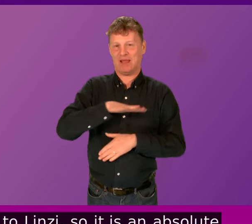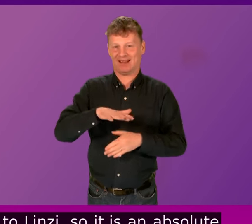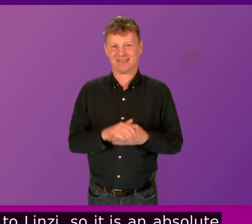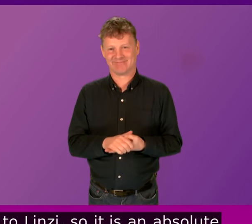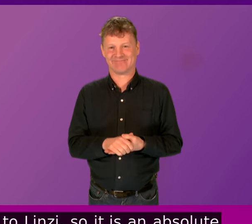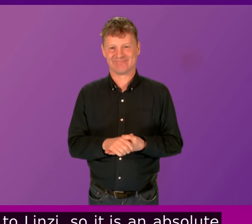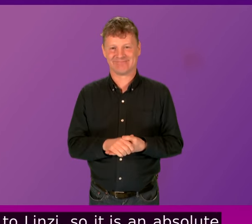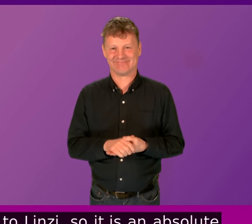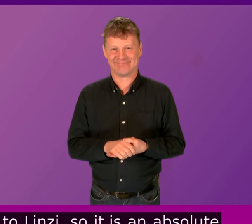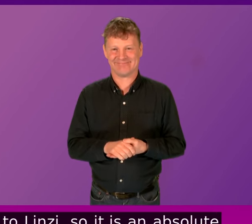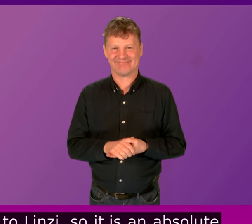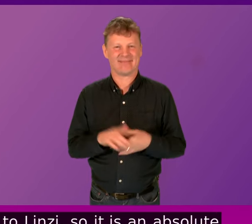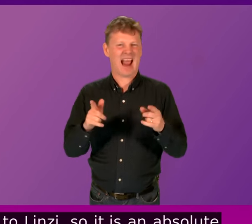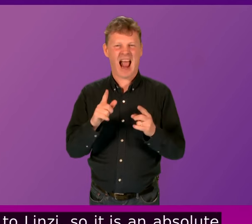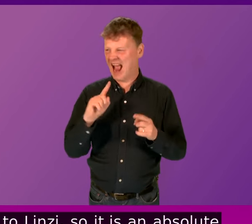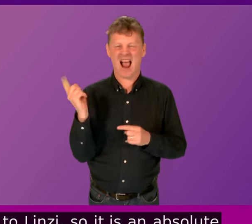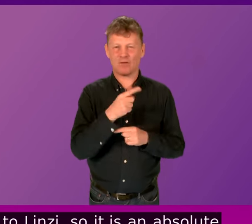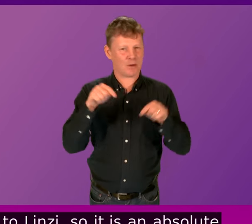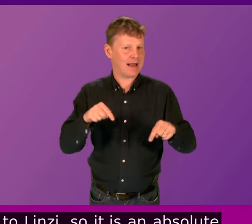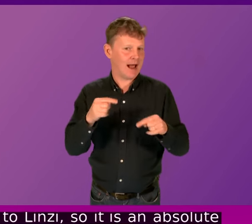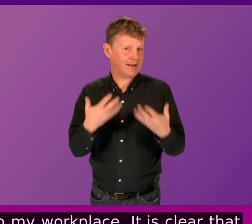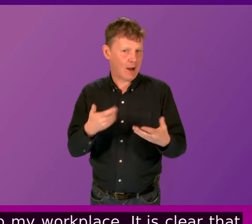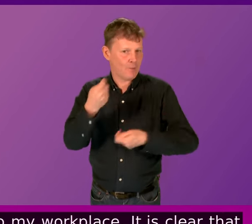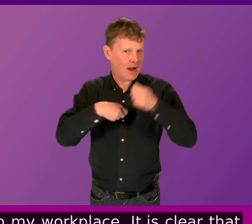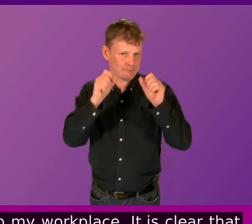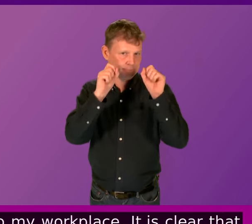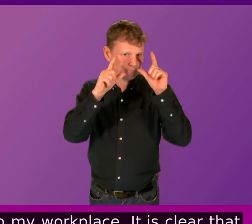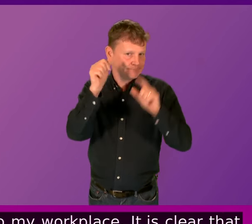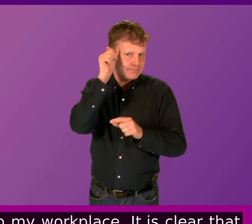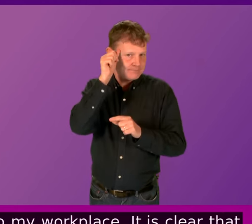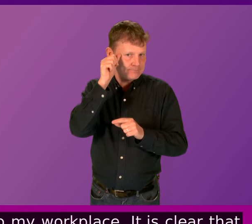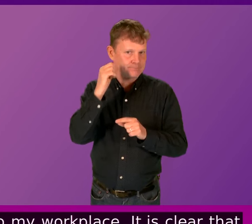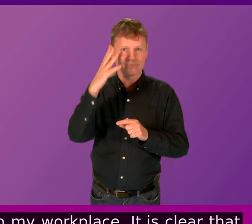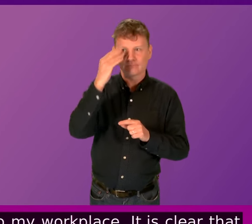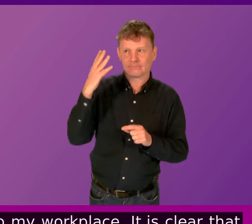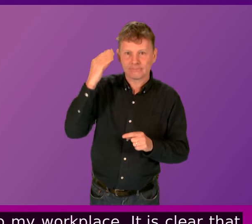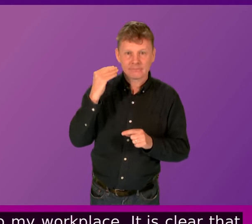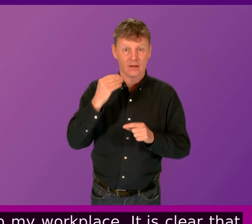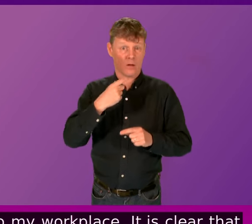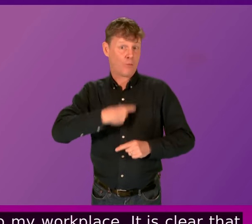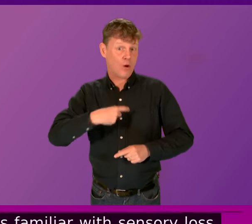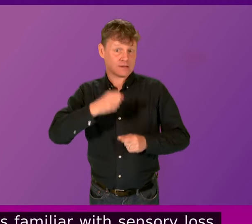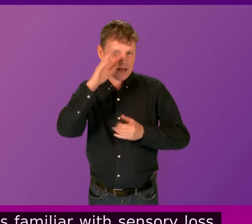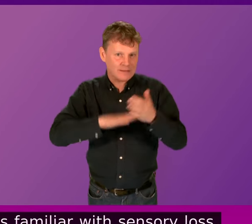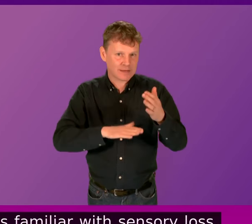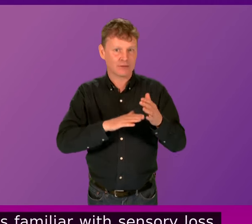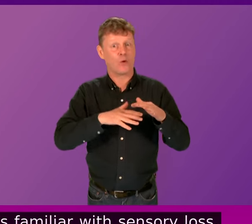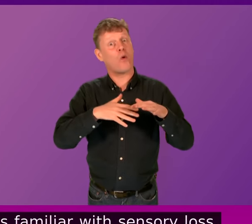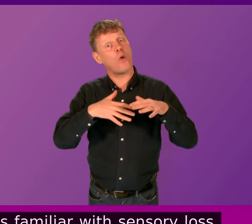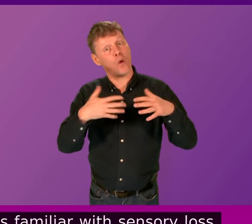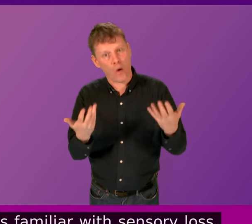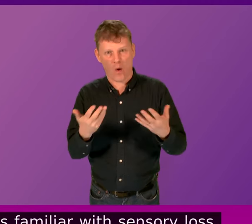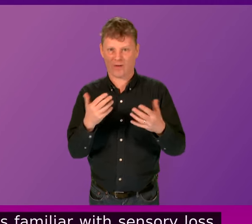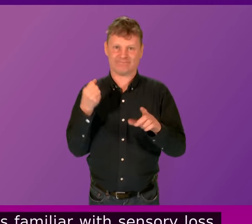It's clear that everyone in this chamber is familiar with sensory loss, whether that be through personal experience or as it's touched the lives